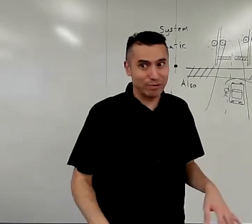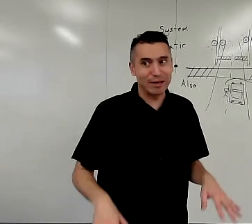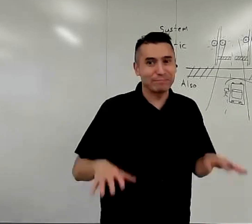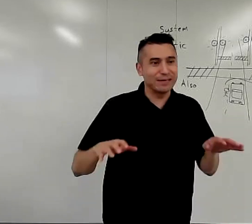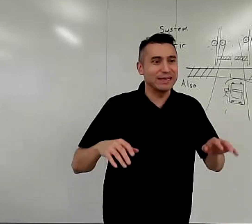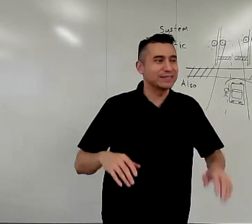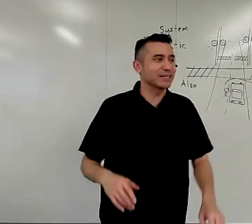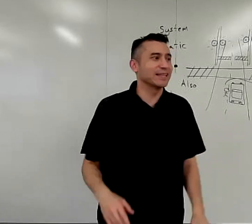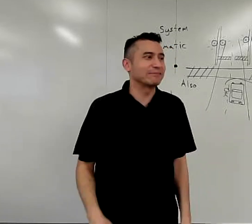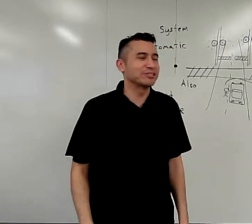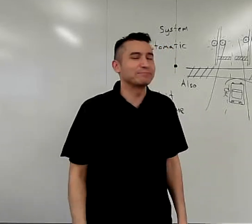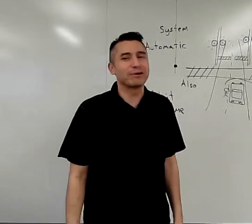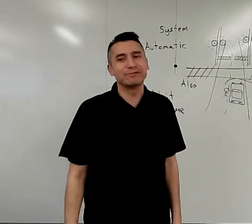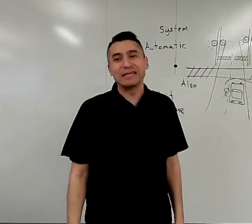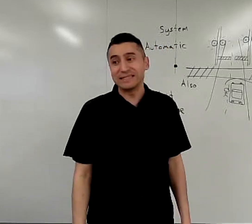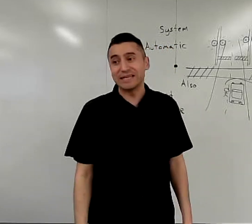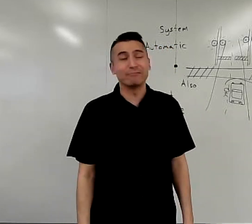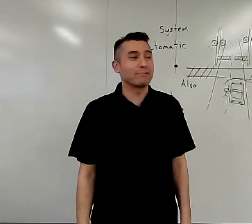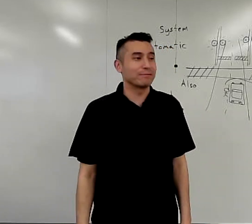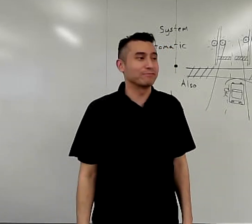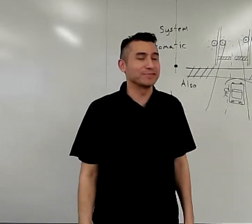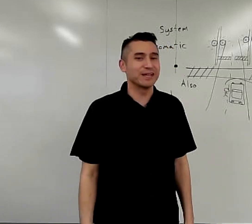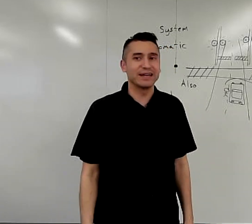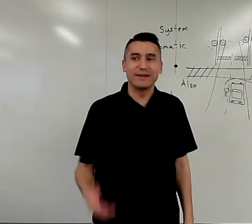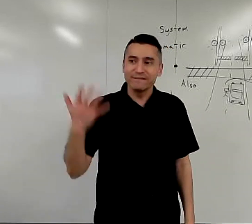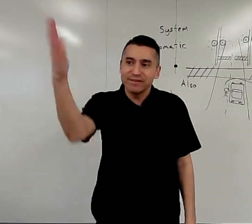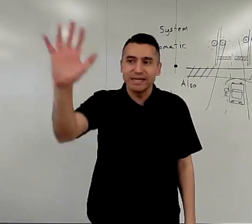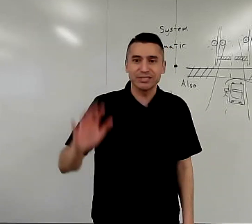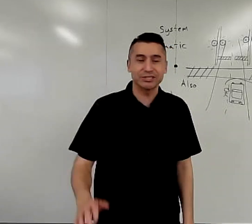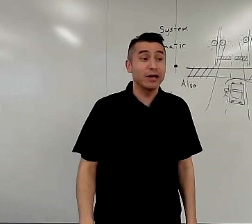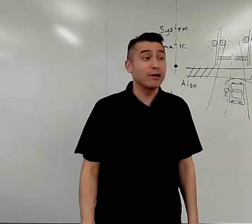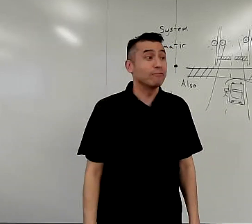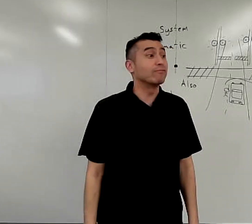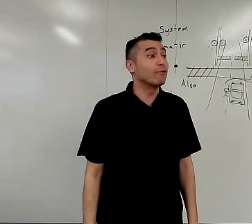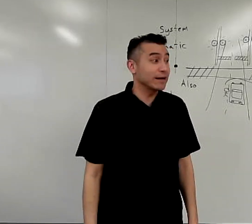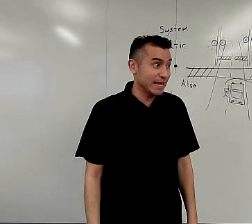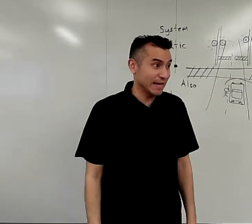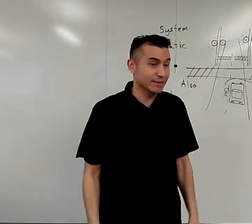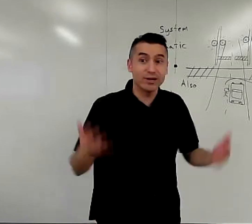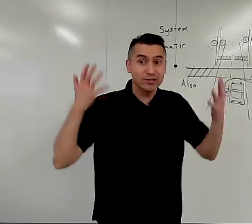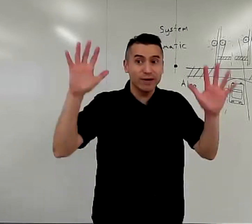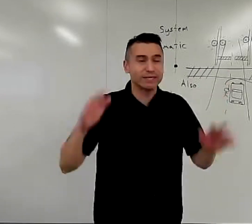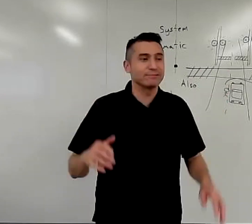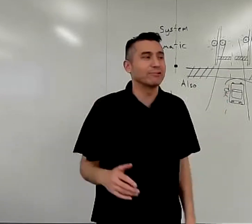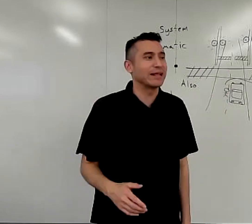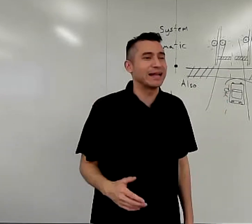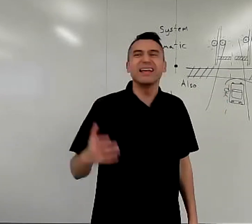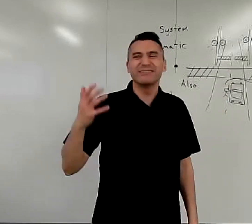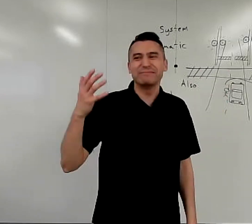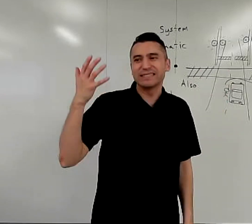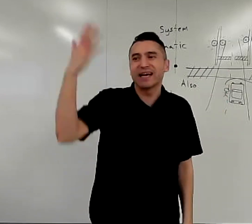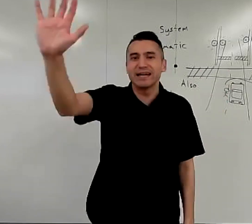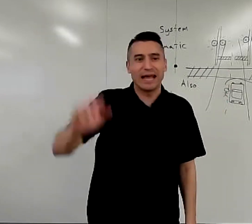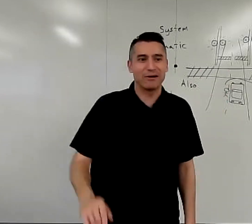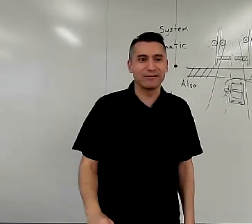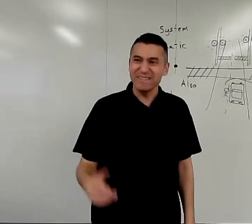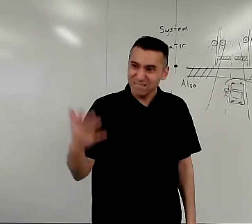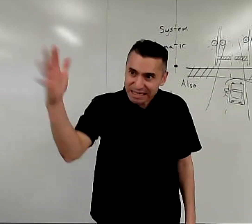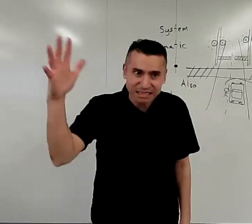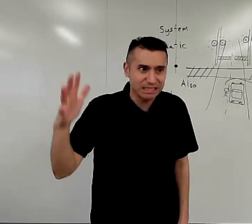growing up in sign language, she probably would have signed finish. With one hand, not two hands, but one hand means cut it out.